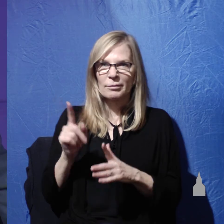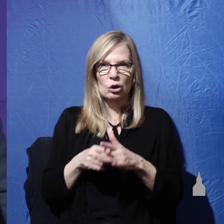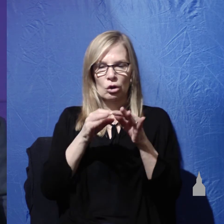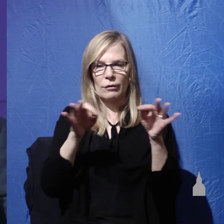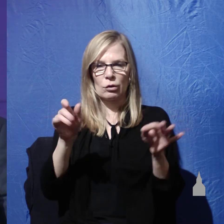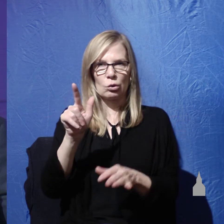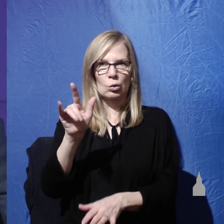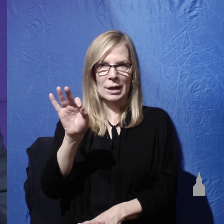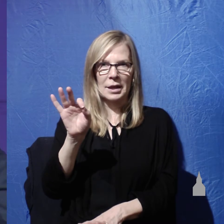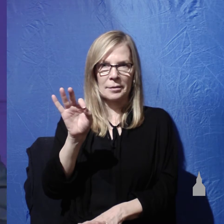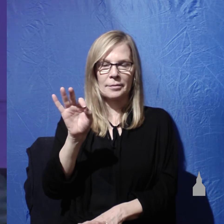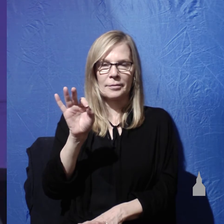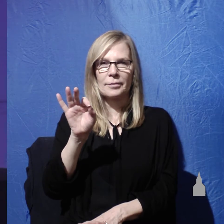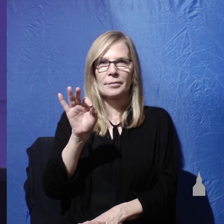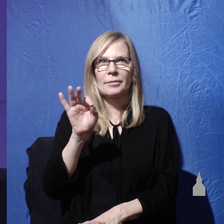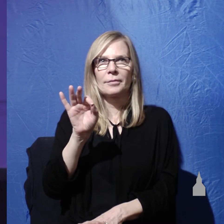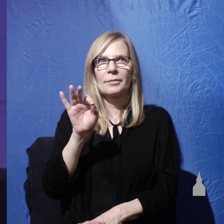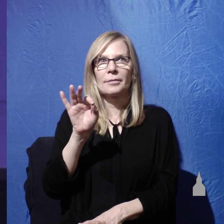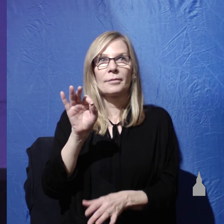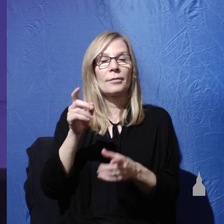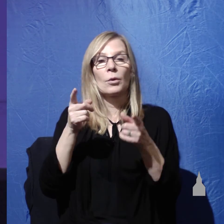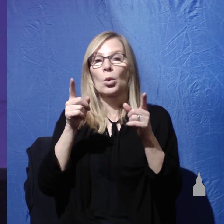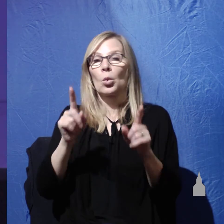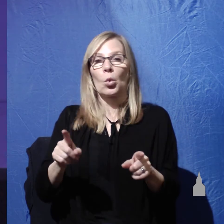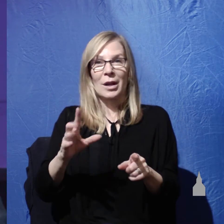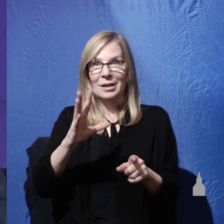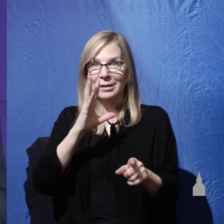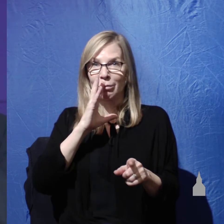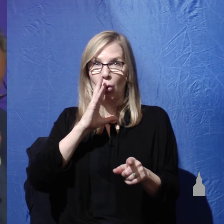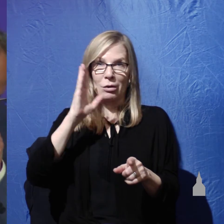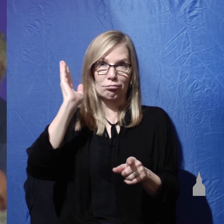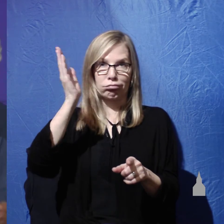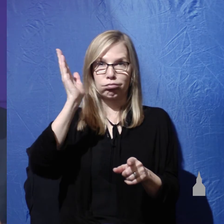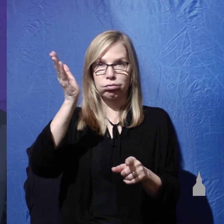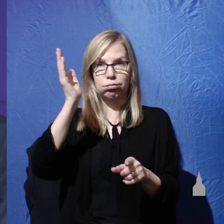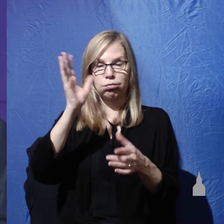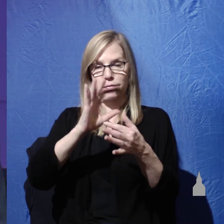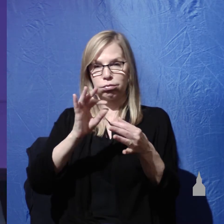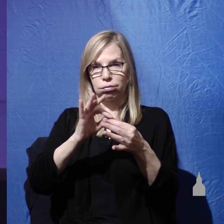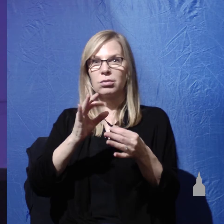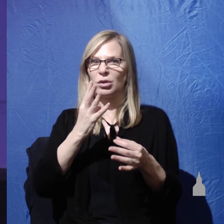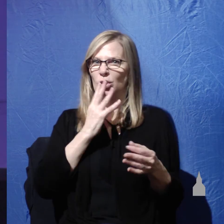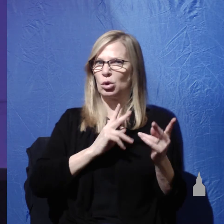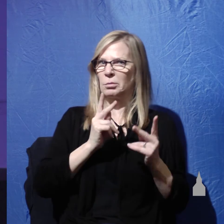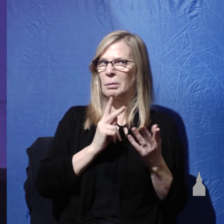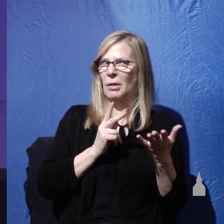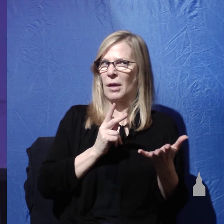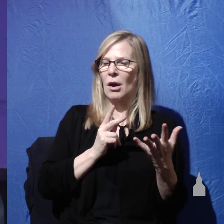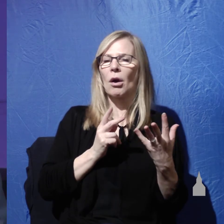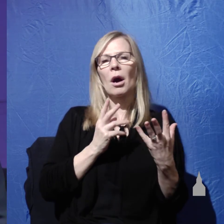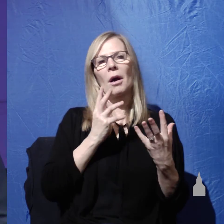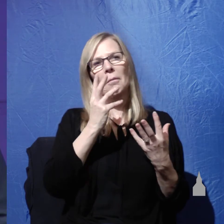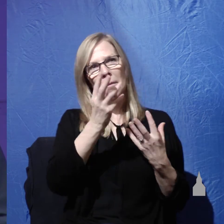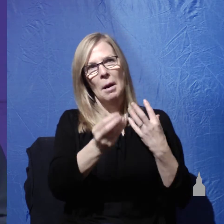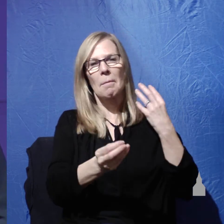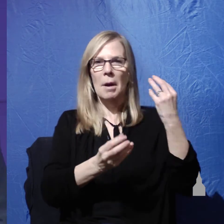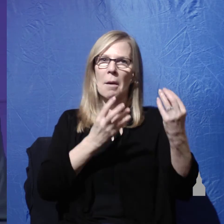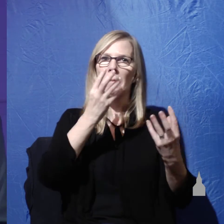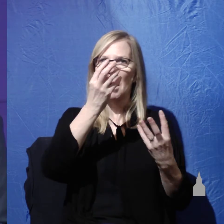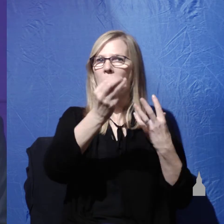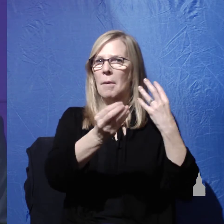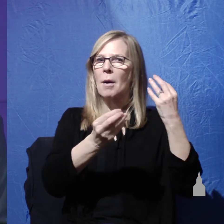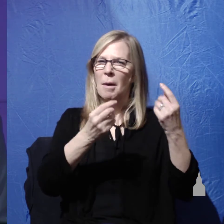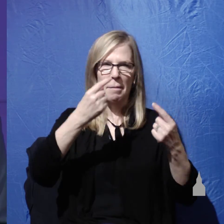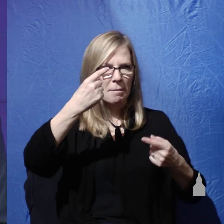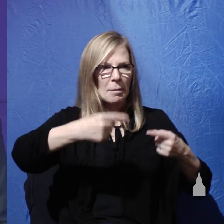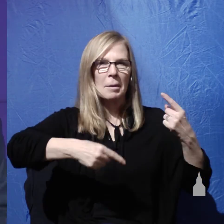Starting in verse 29, we read, when he had spoken these words, the Jewish people, or the Jews, departed, having a